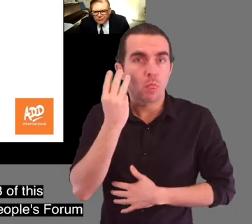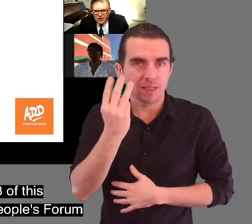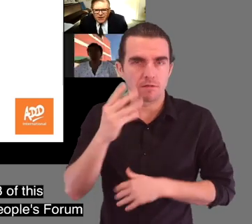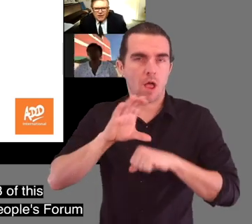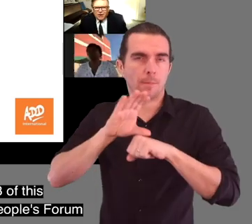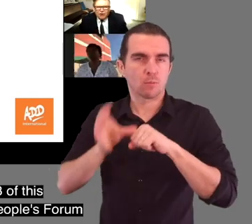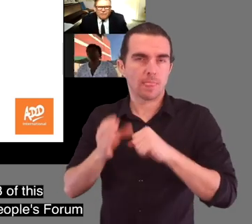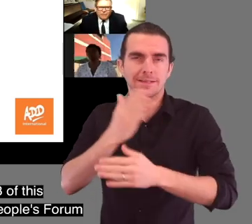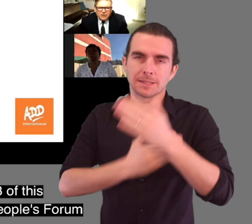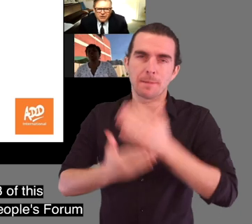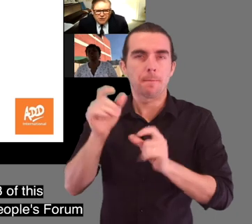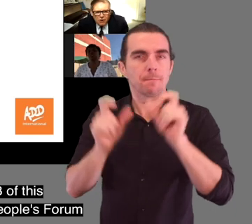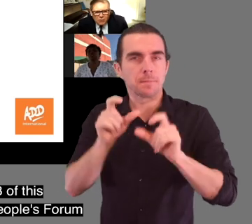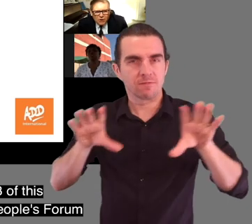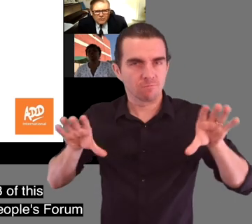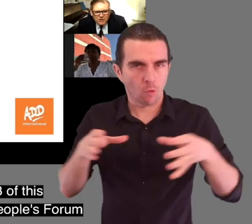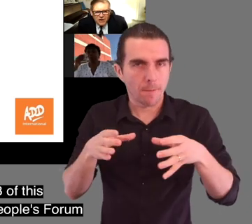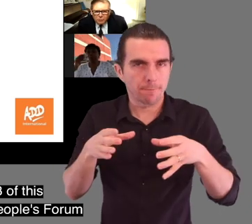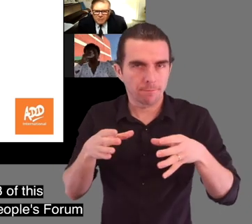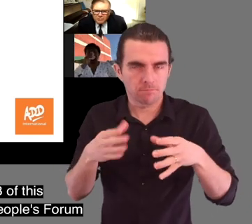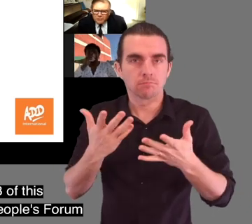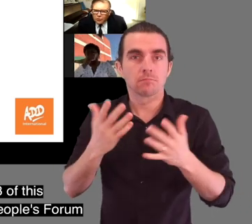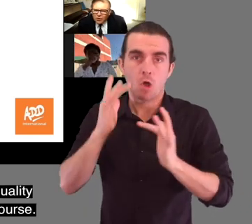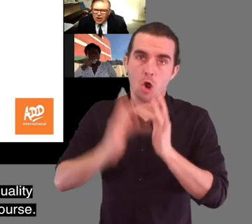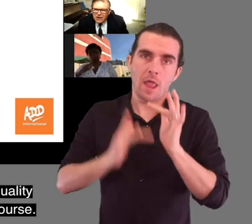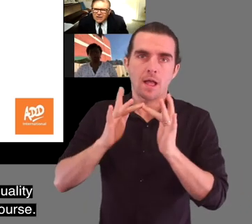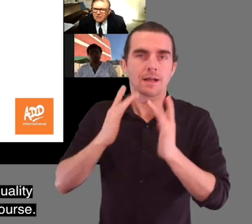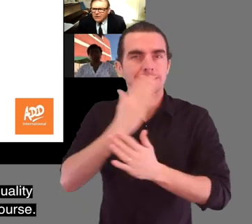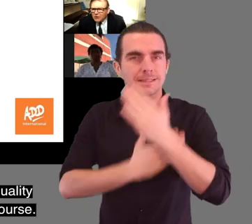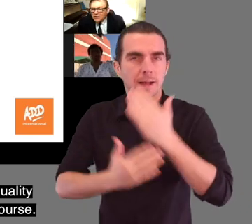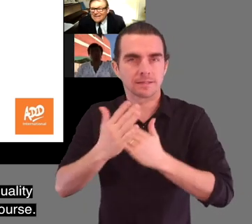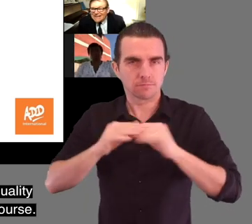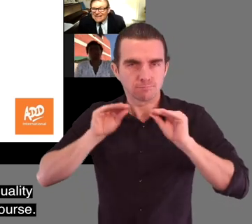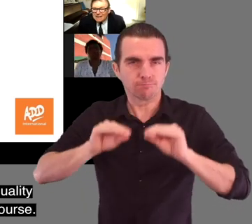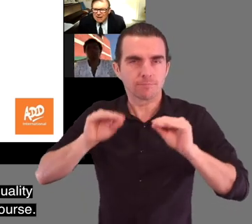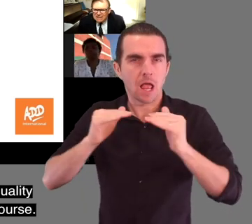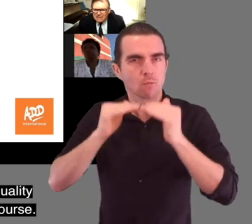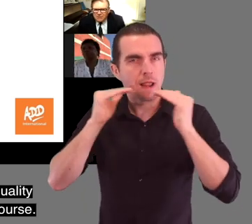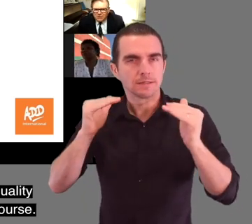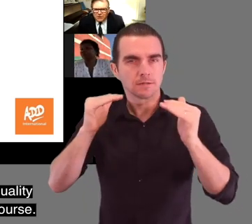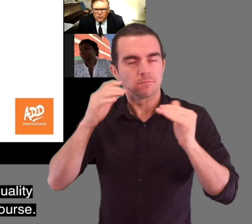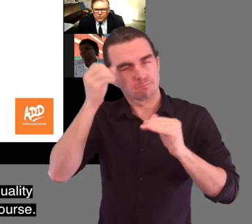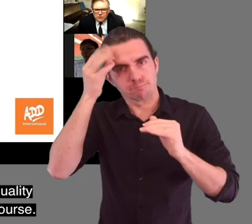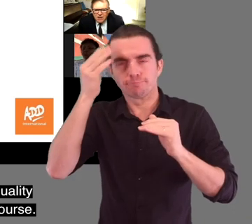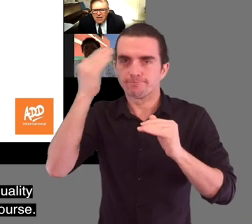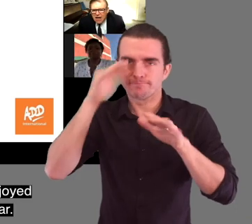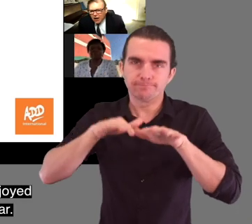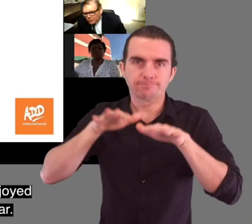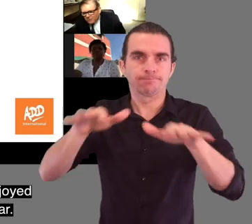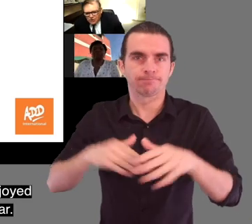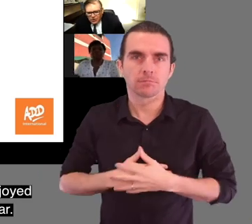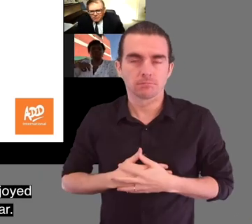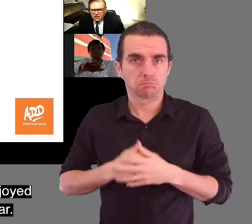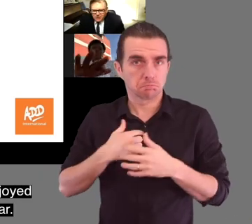Module 3 of this Commonwealth Disabled People's Forum Online Disability Equality Capacity Building course. And I